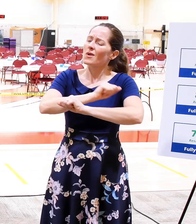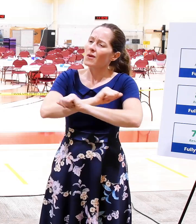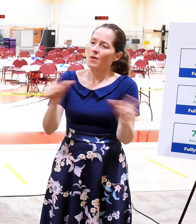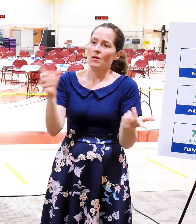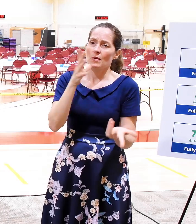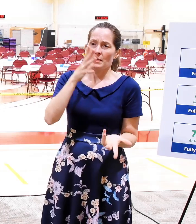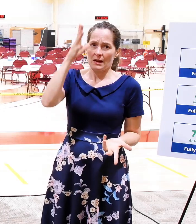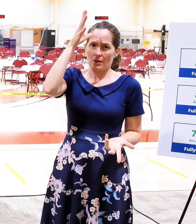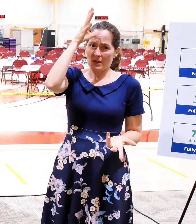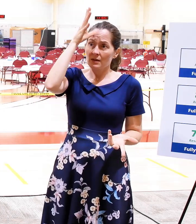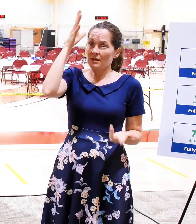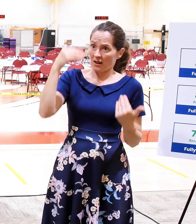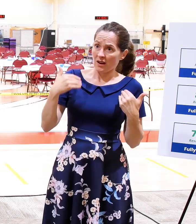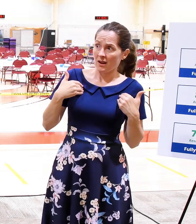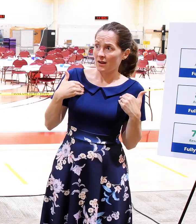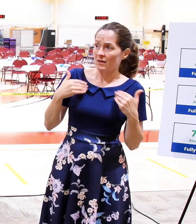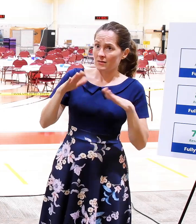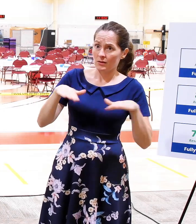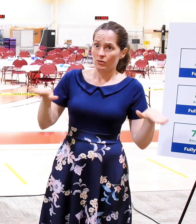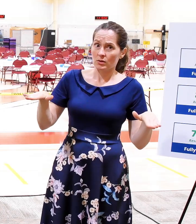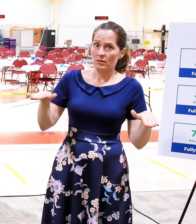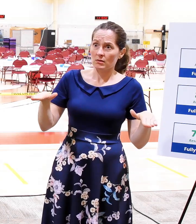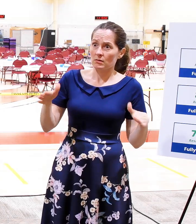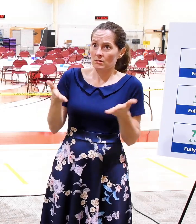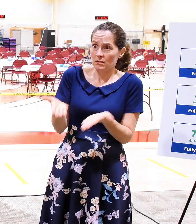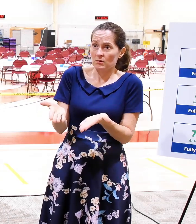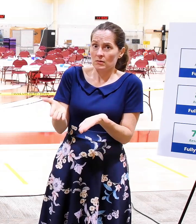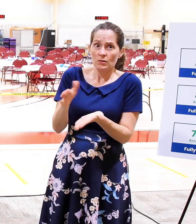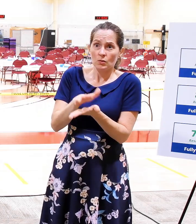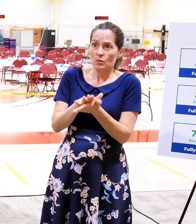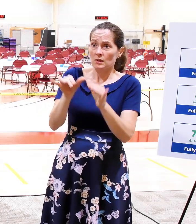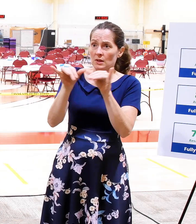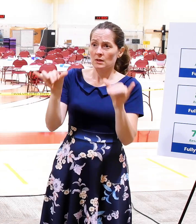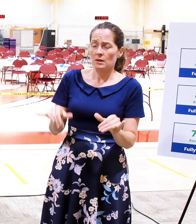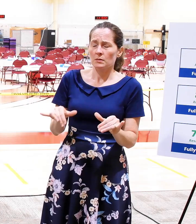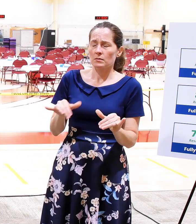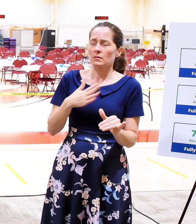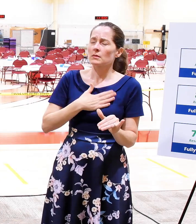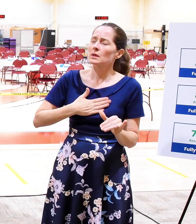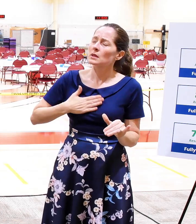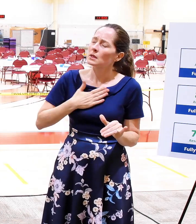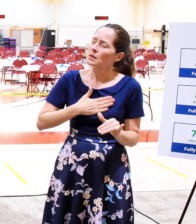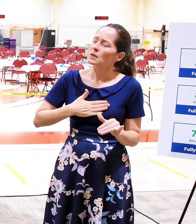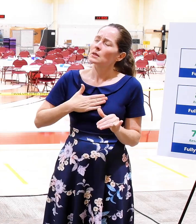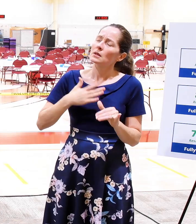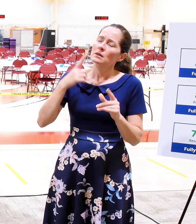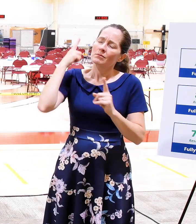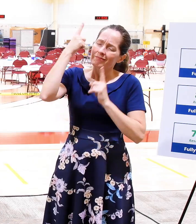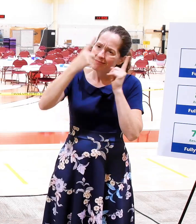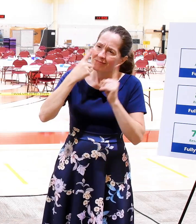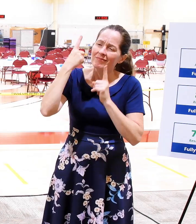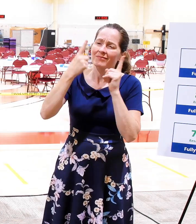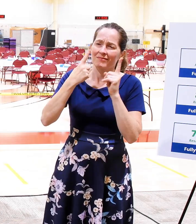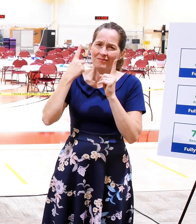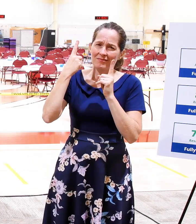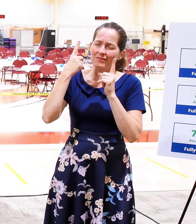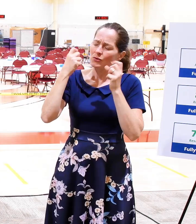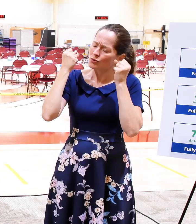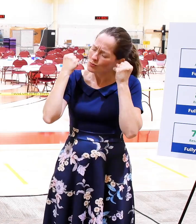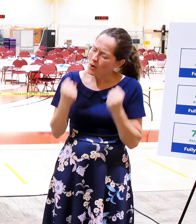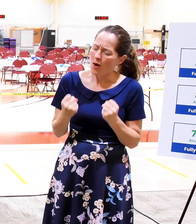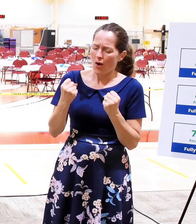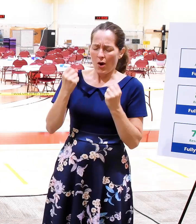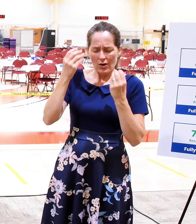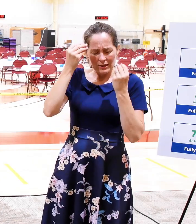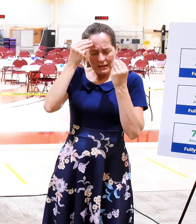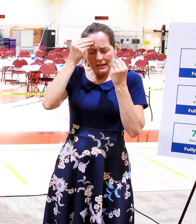school system to strongly consider the vaccine for your child. The